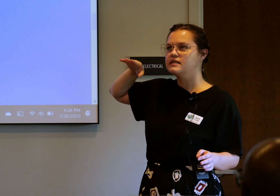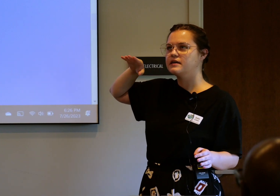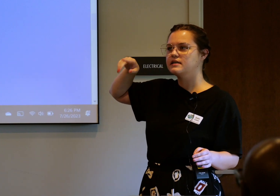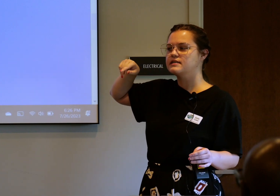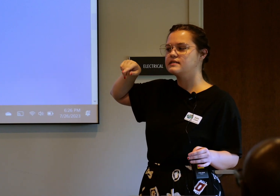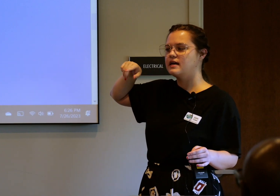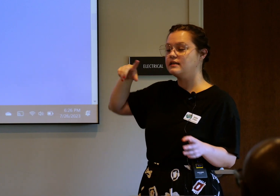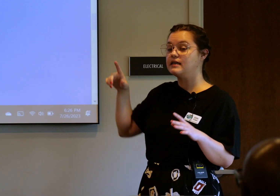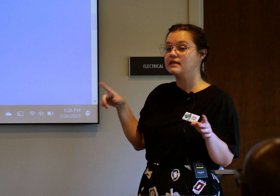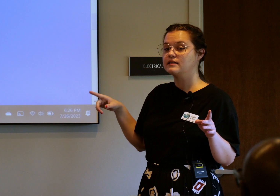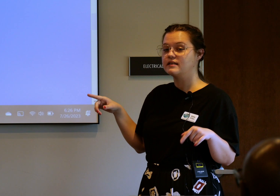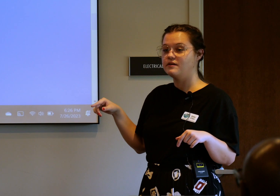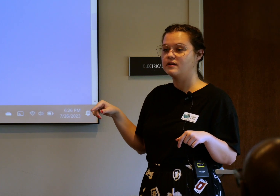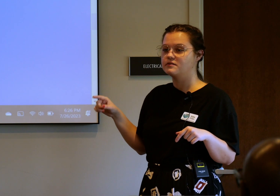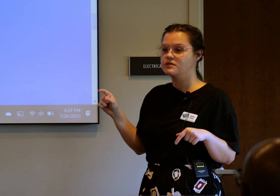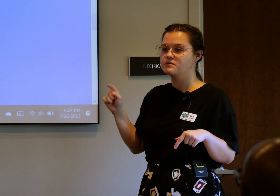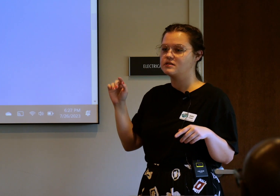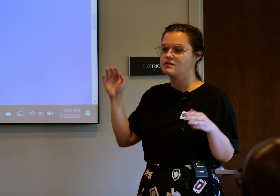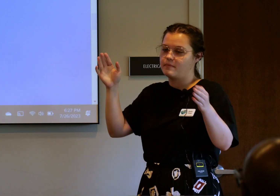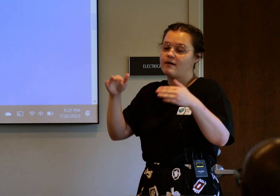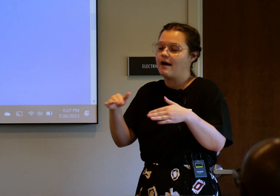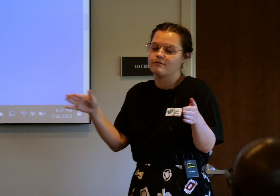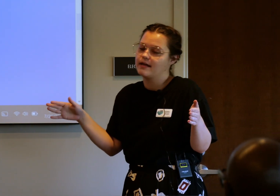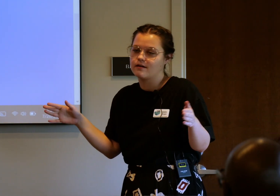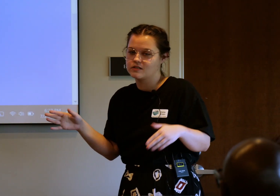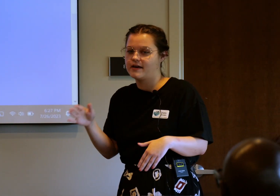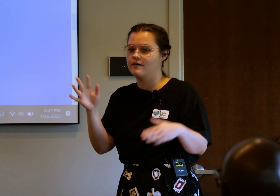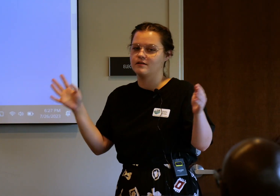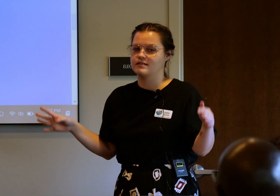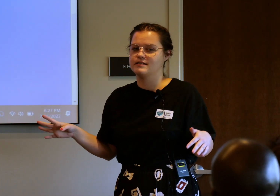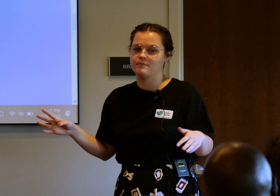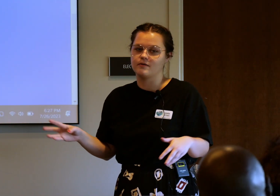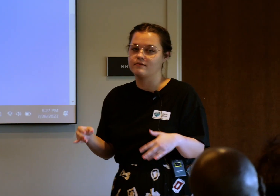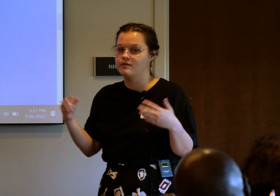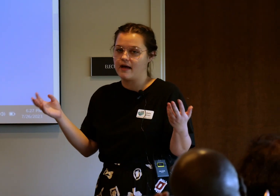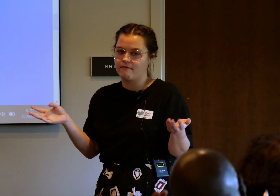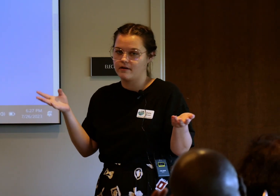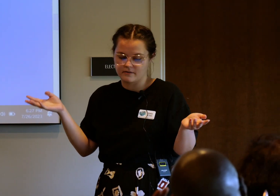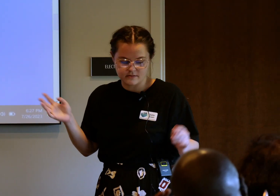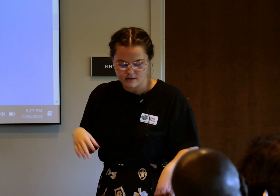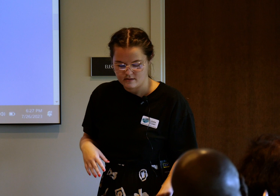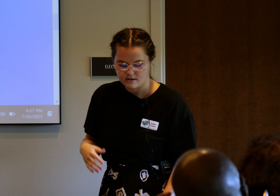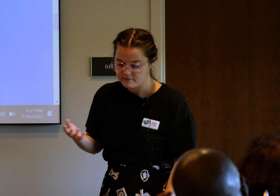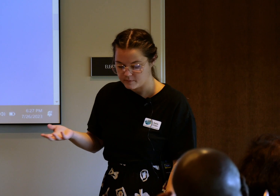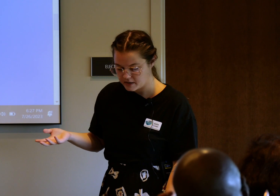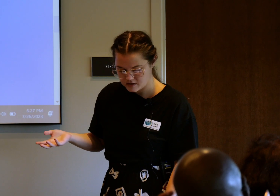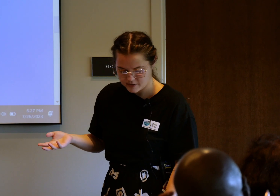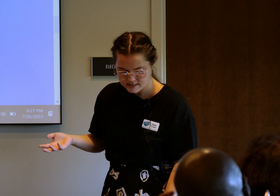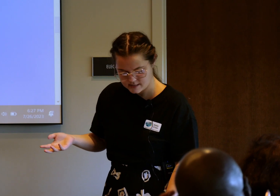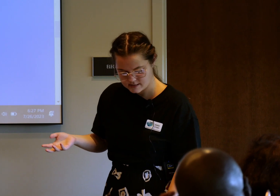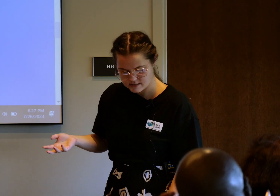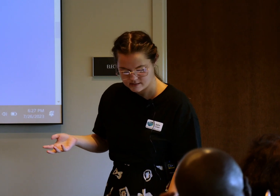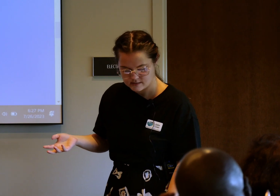you'll see there is a link that you can go to about how to write an artist bio, and there's an example if you don't have one or are unfamiliar